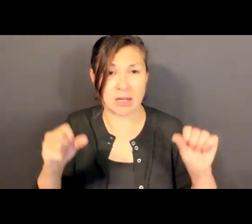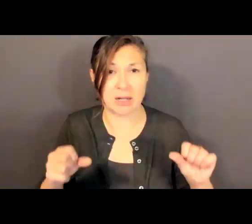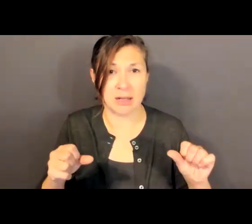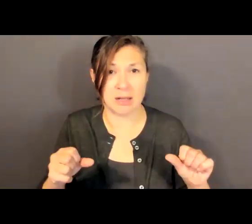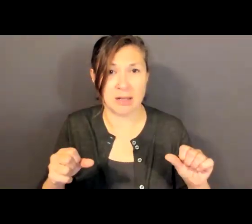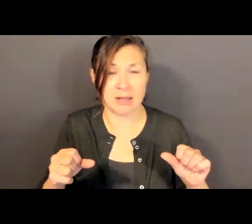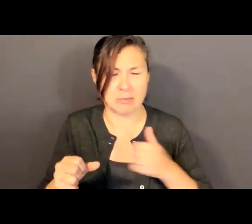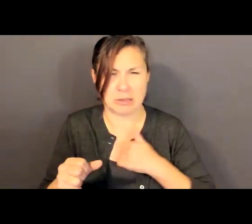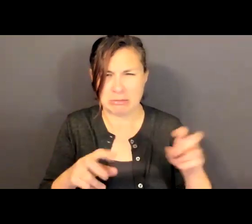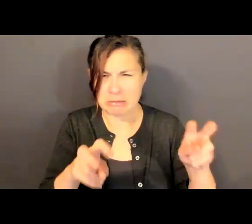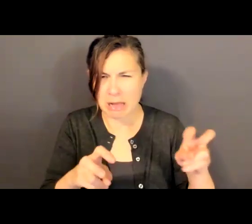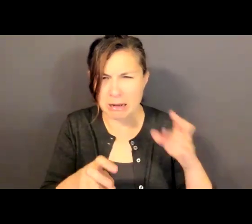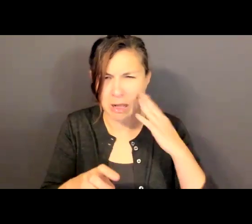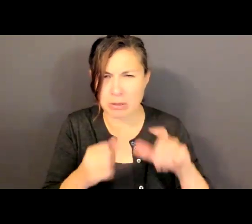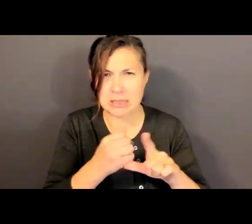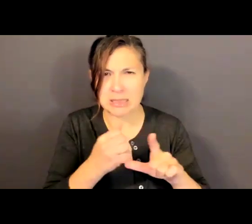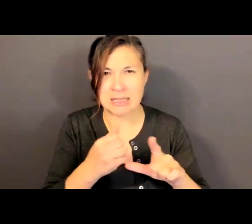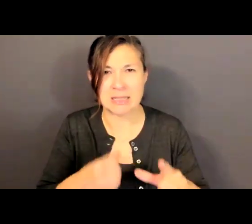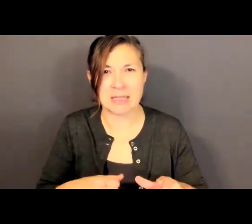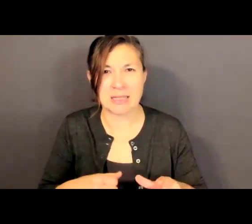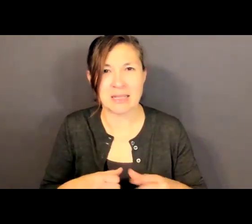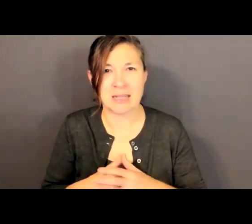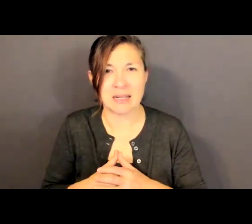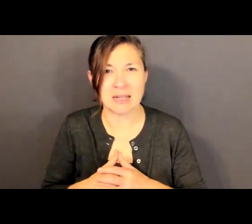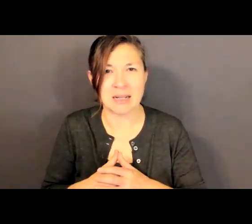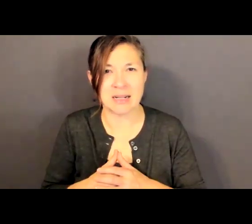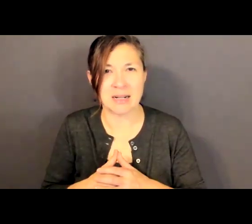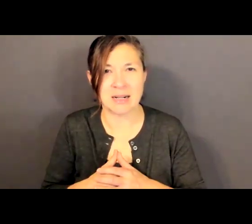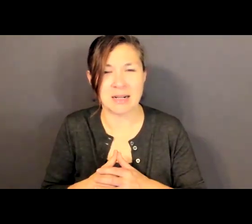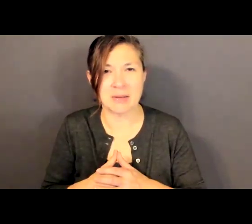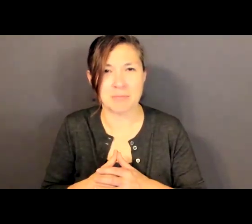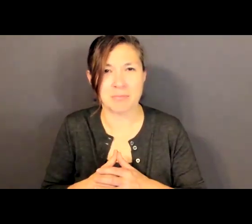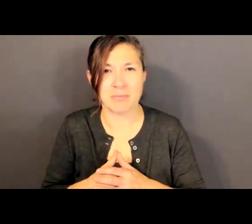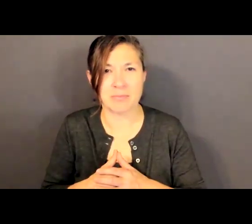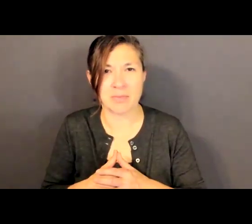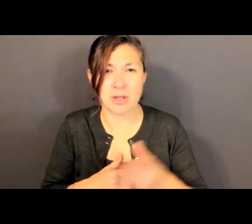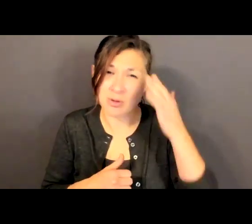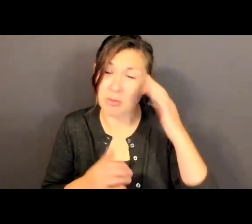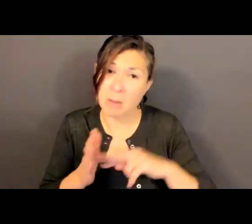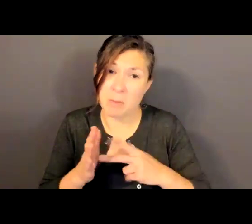don't really care for for a title, but you know what I mean.